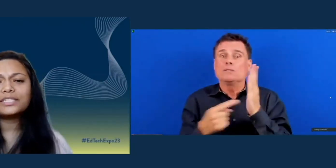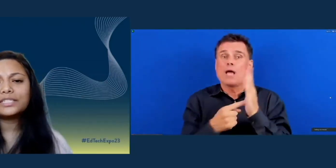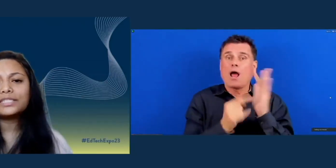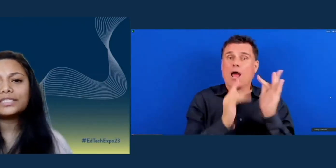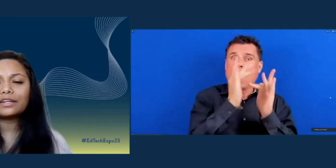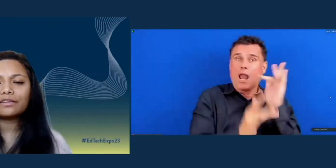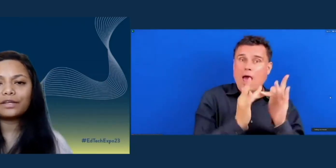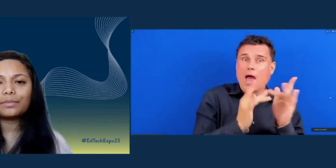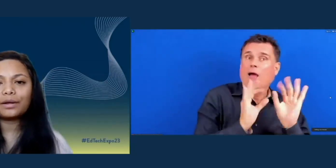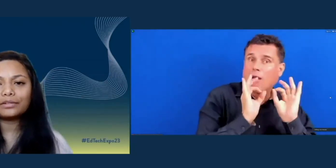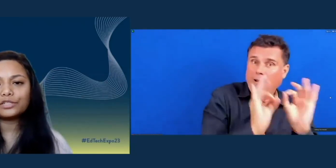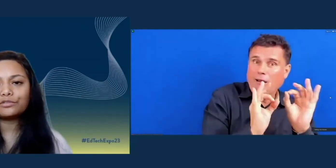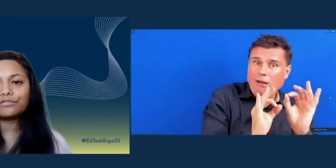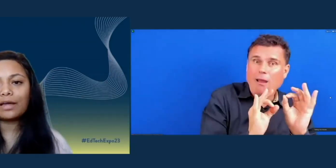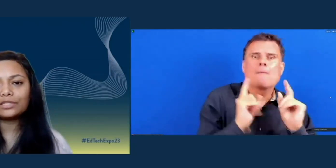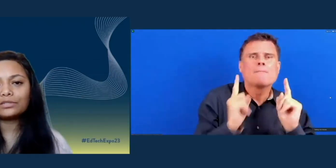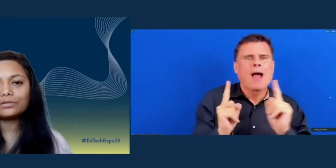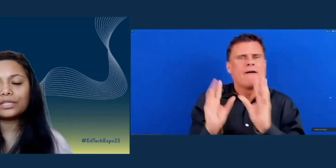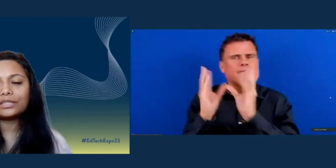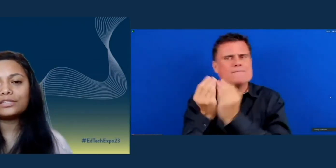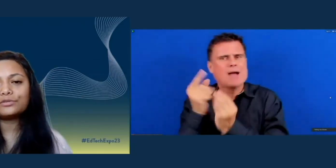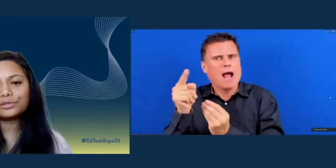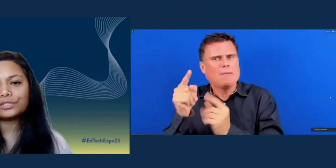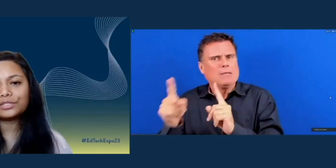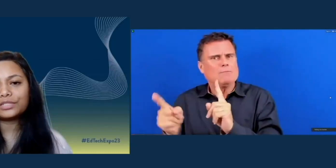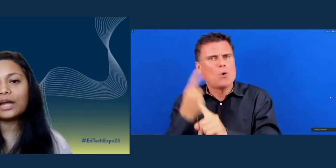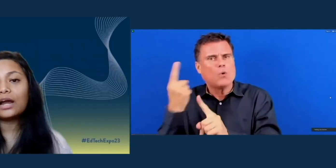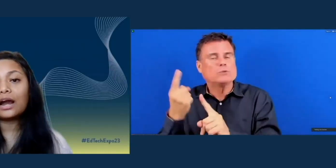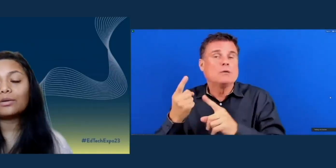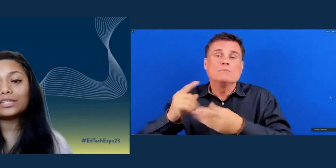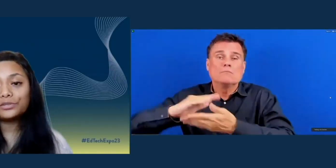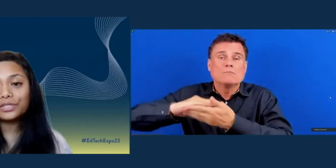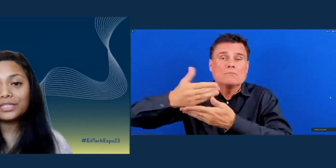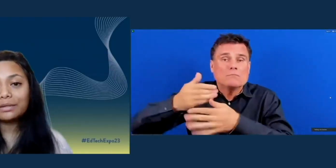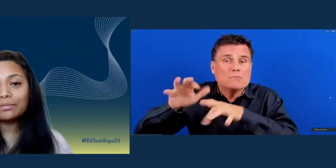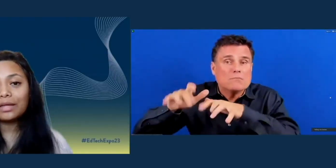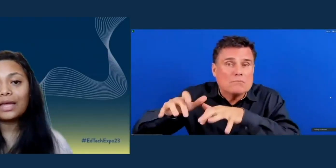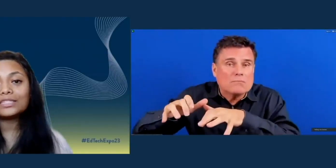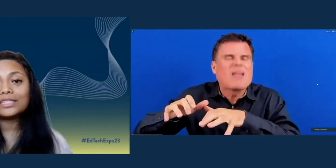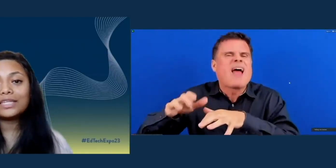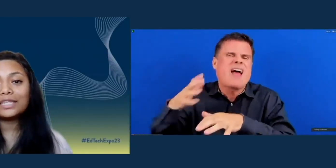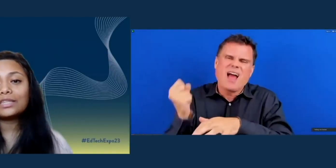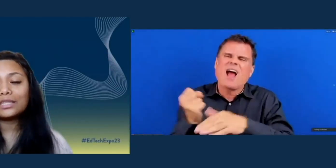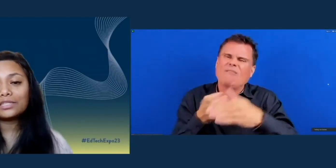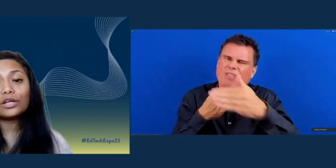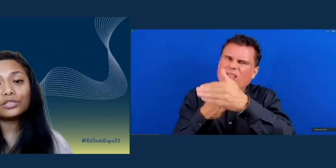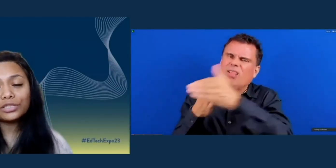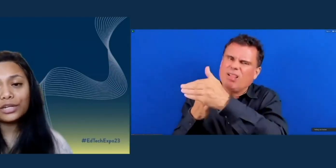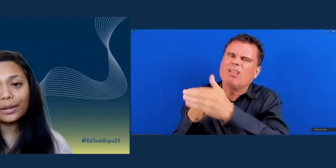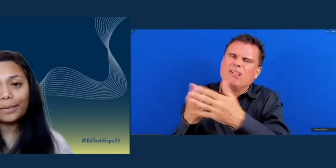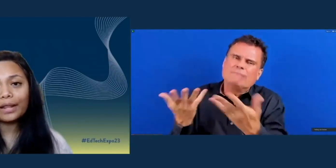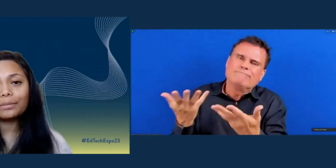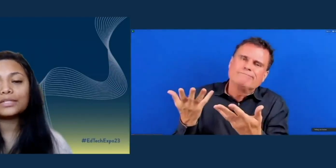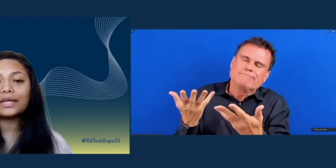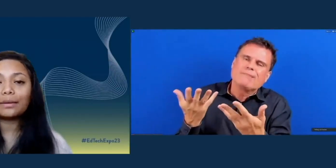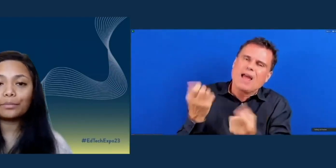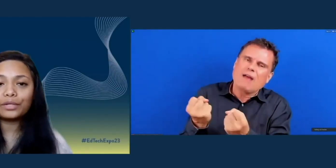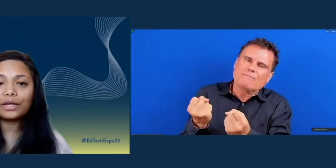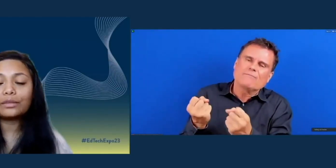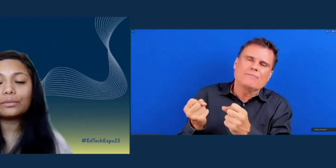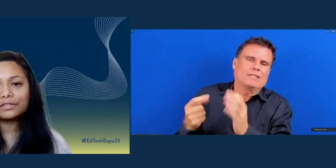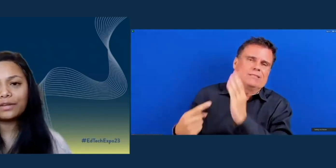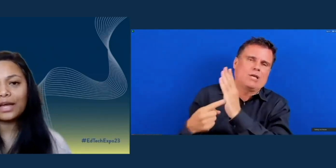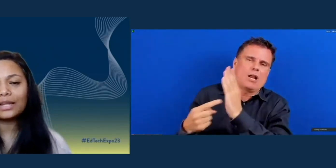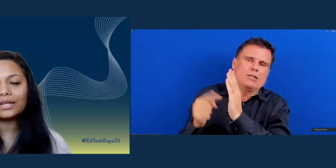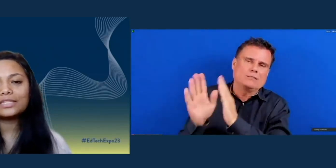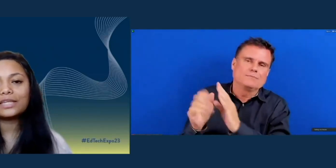there are still significant barriers to families using these resources. Our Let's Read team has seen this not just in Nepal, but in Cambodia,